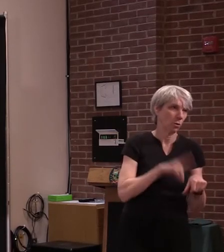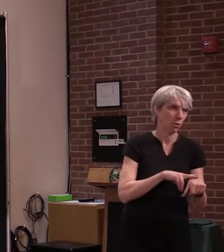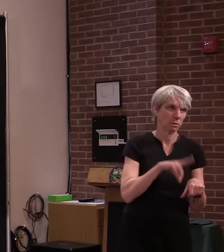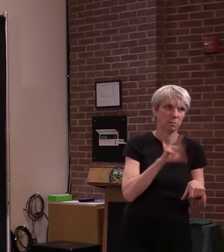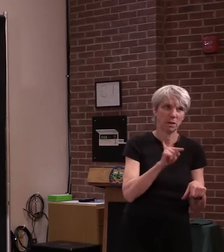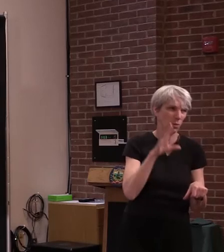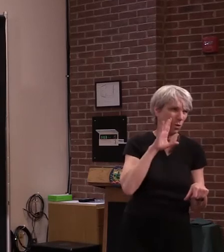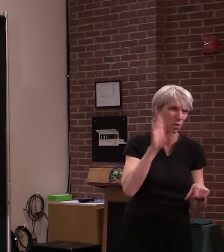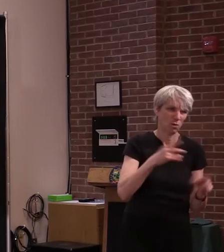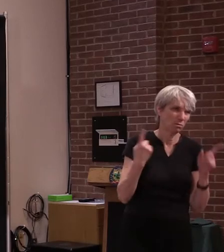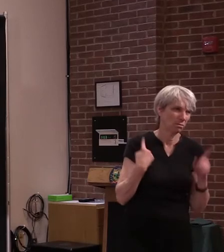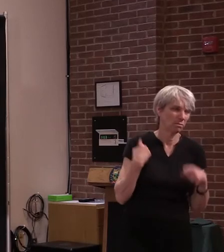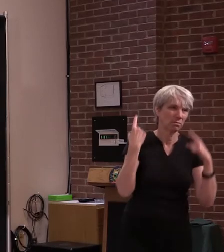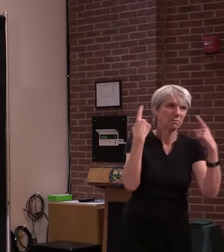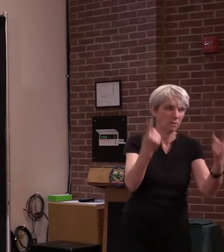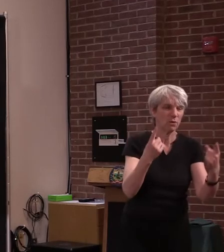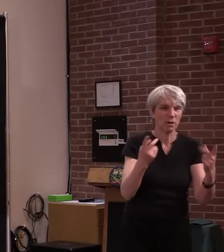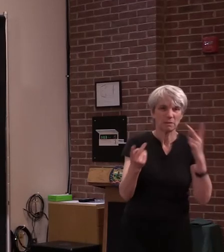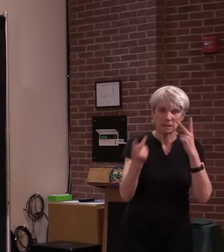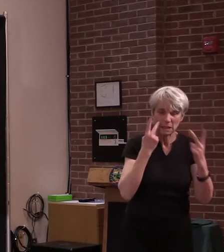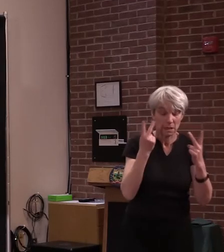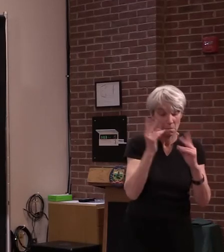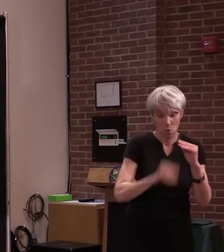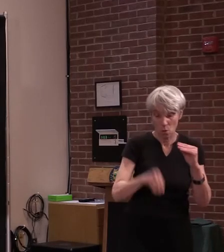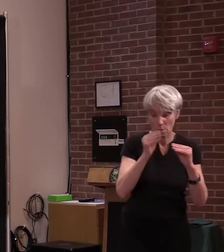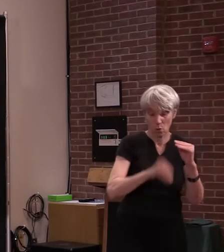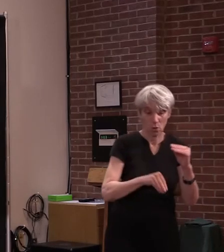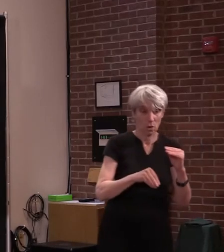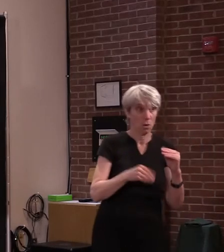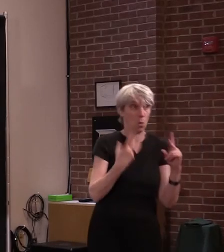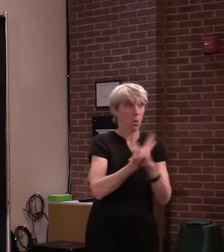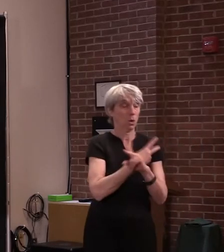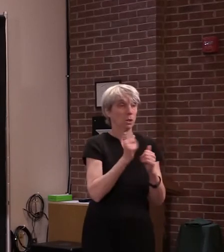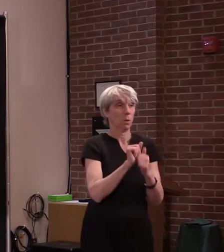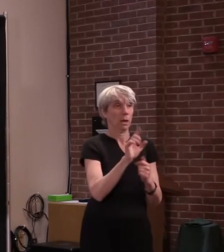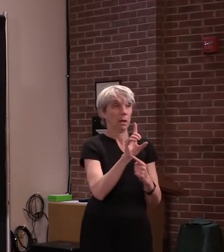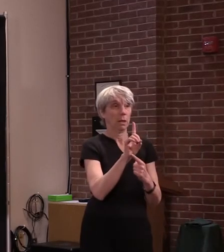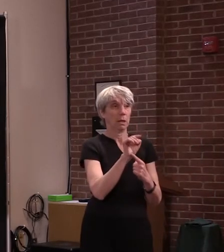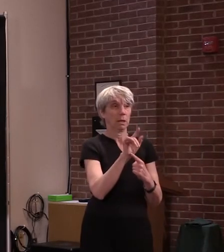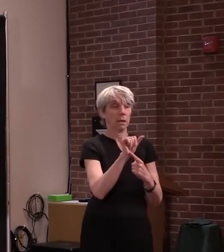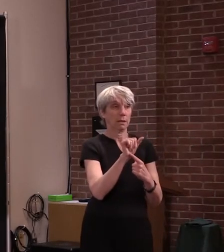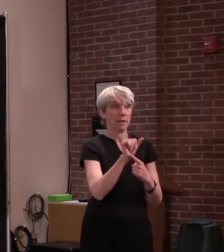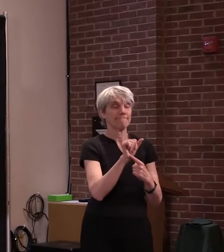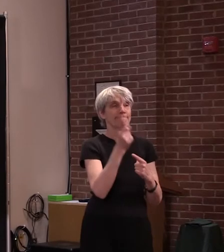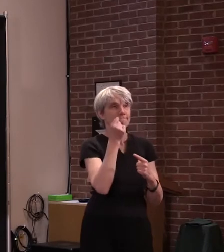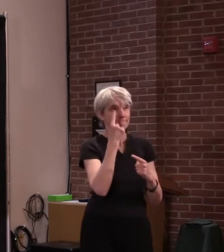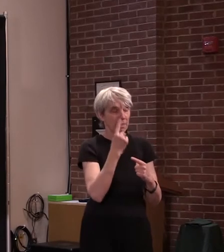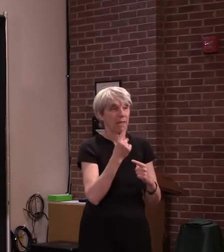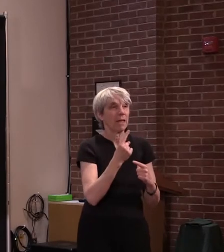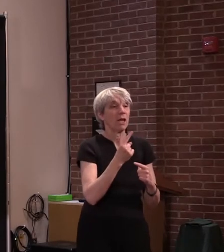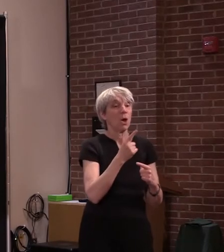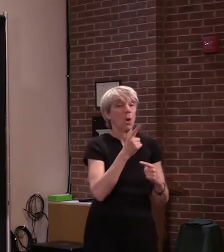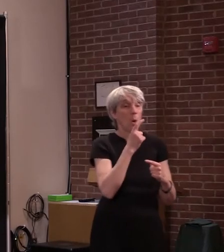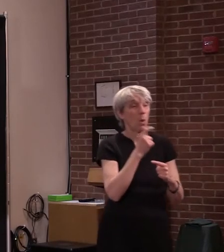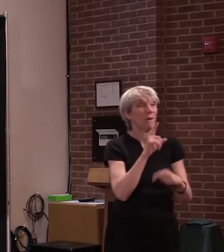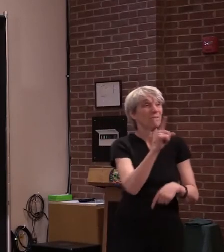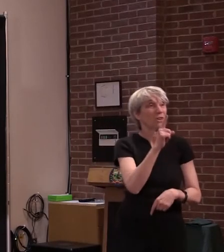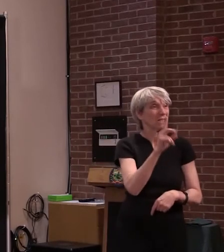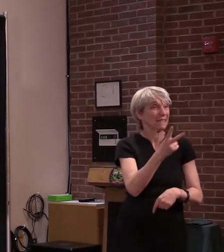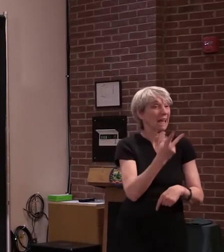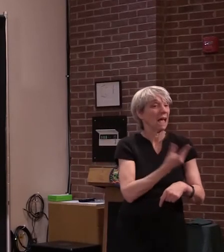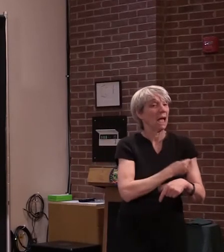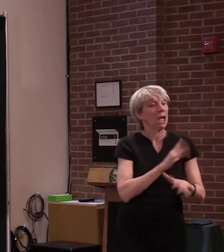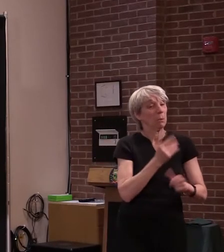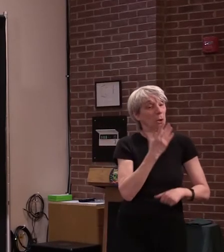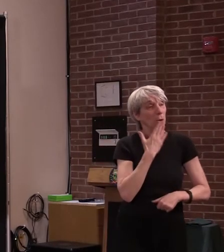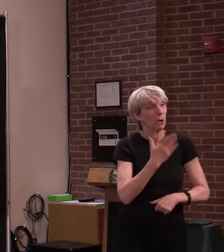seen throughout the pandemic and even more recently in Delta, not just fully vaccinated, but boosted is really what you